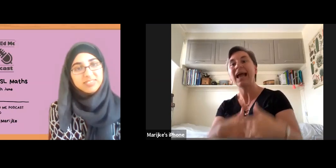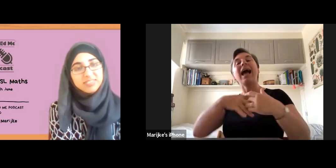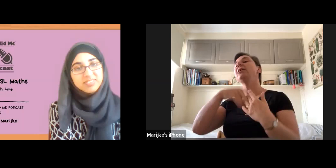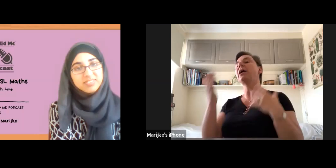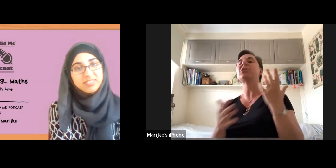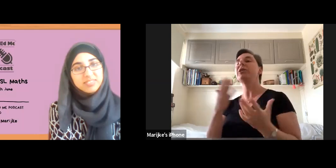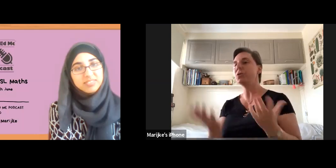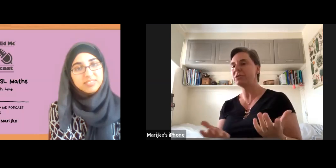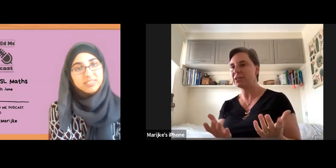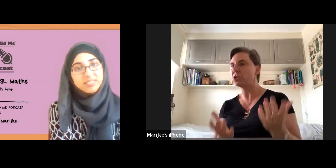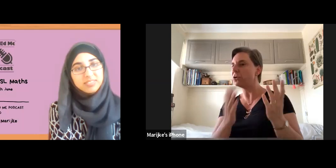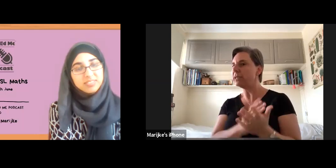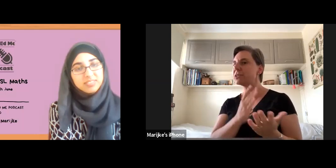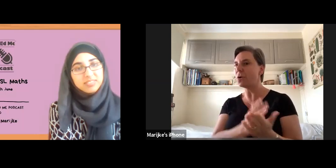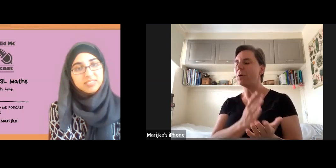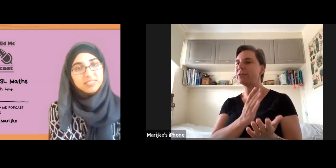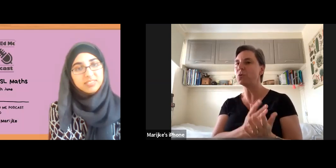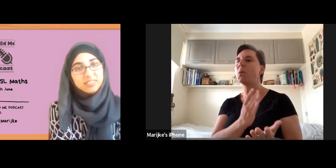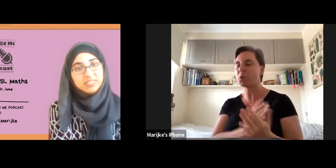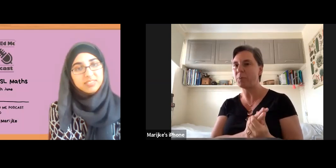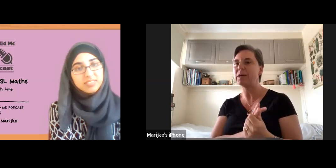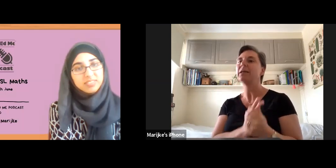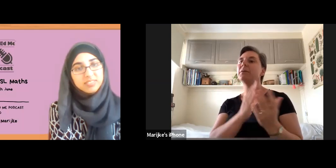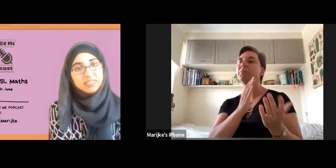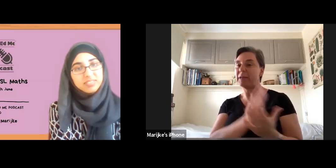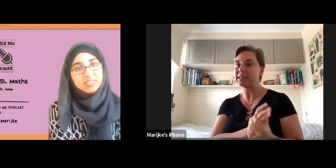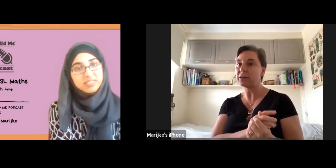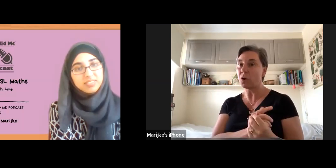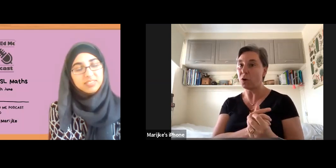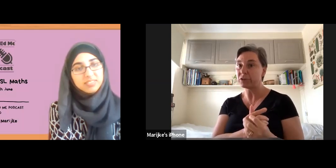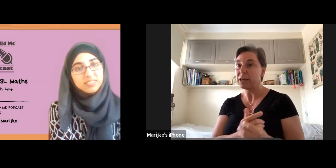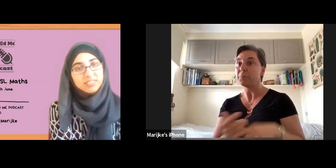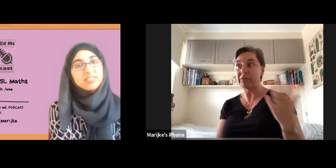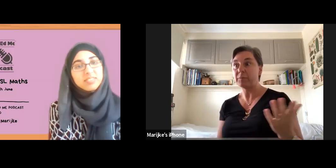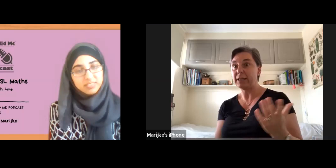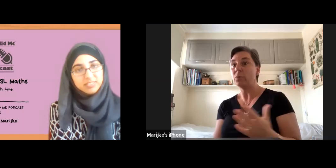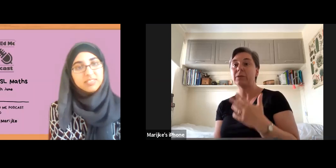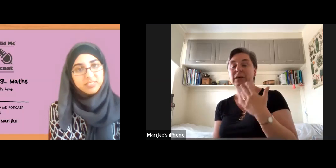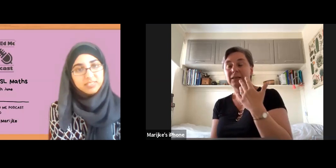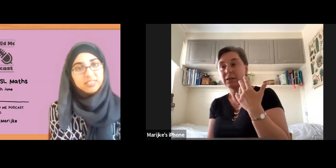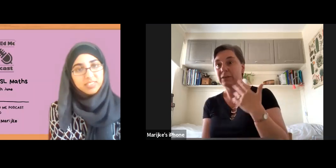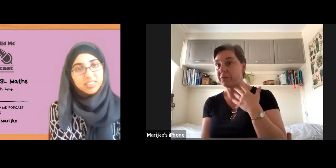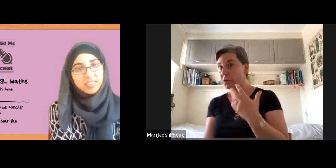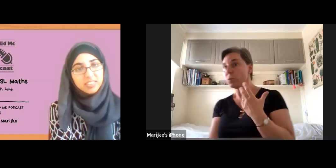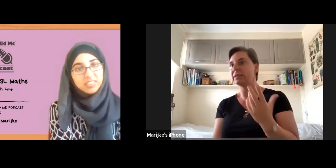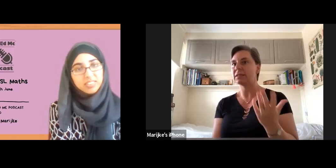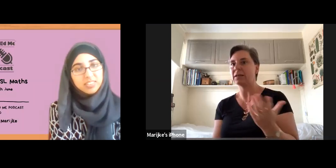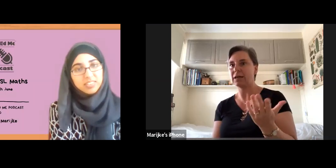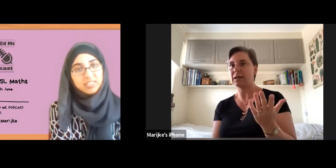and you're not actually using it. So you need to go and do a proper BSL course, preferably with a fluent